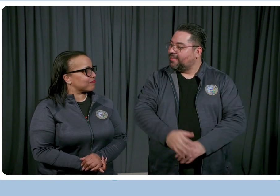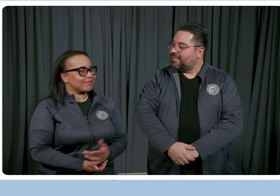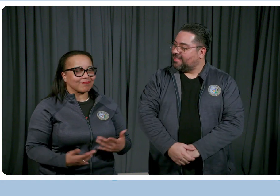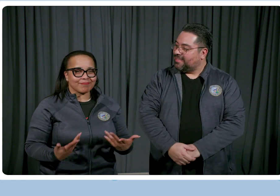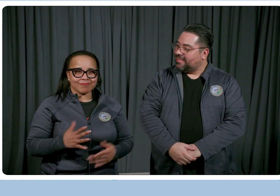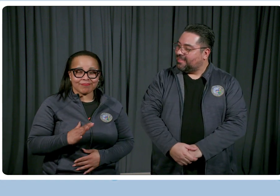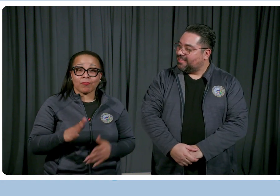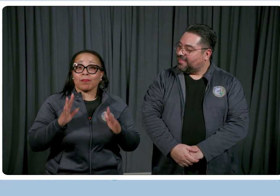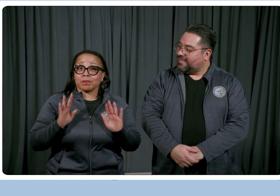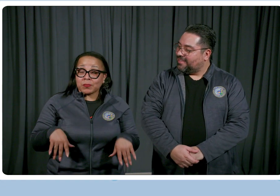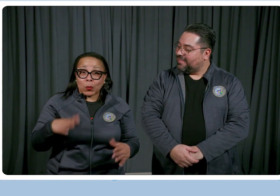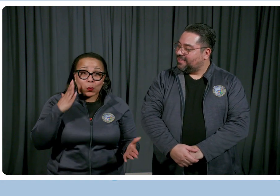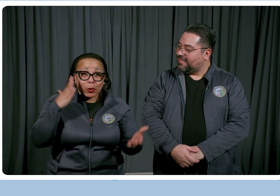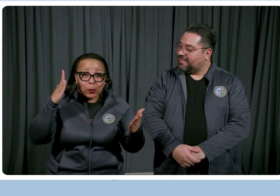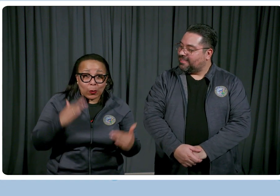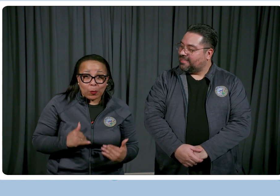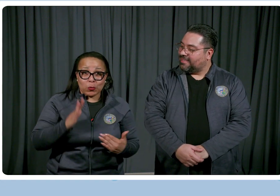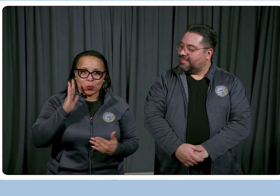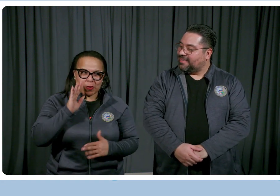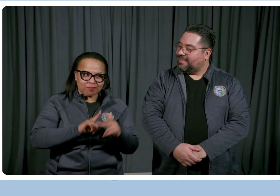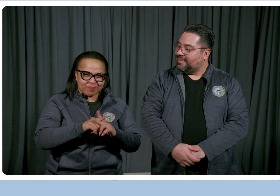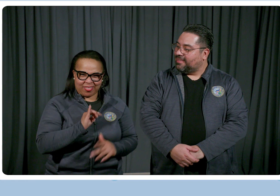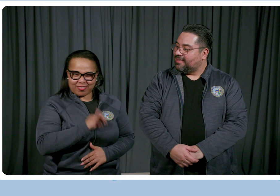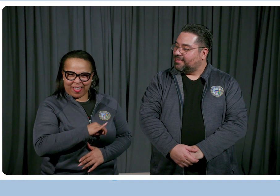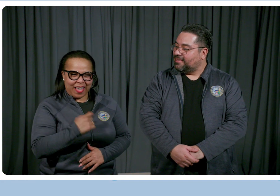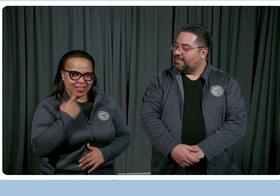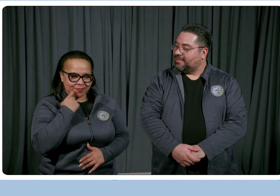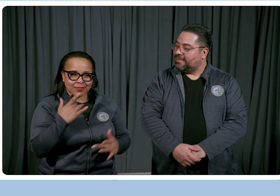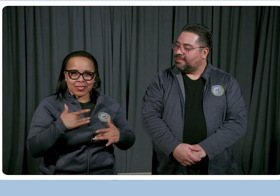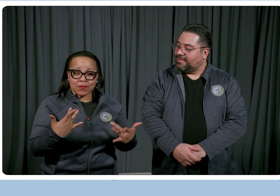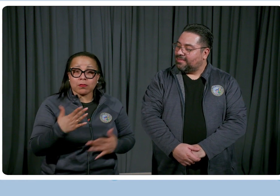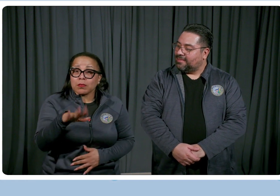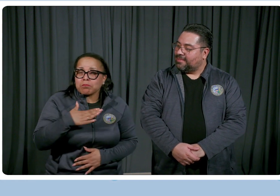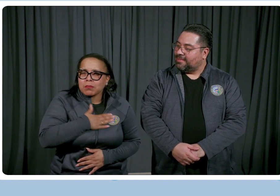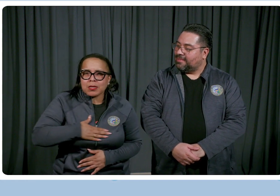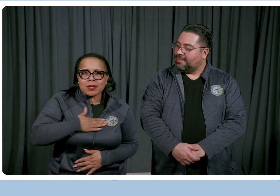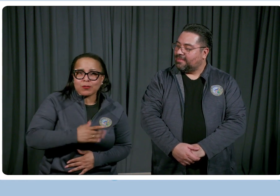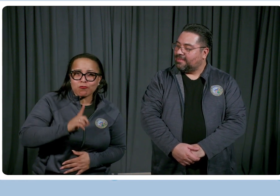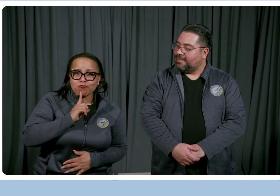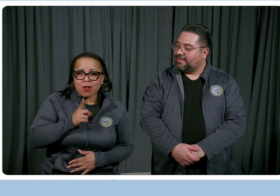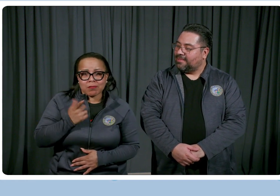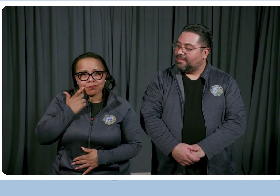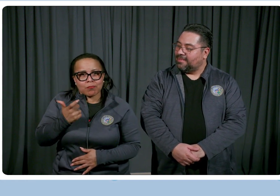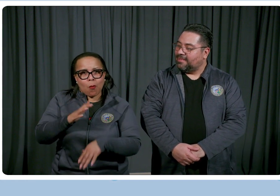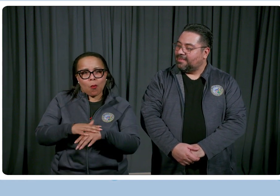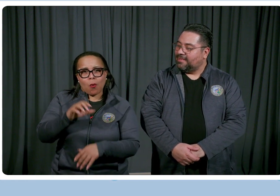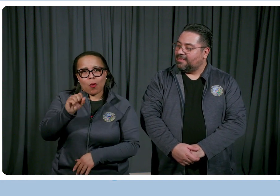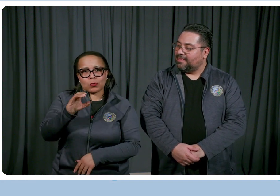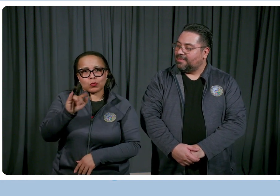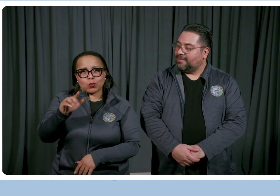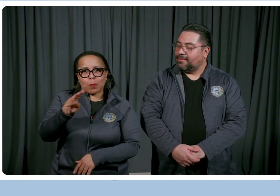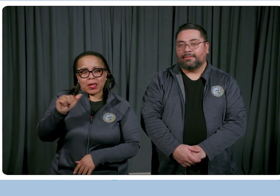available. Excellent. Well, we hope that you can join us for that upcoming event. And please, of course, check us out